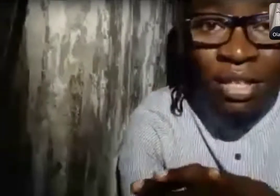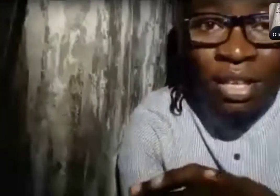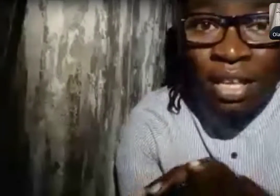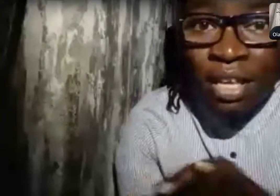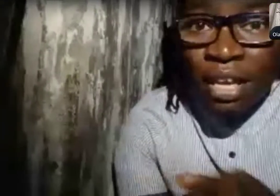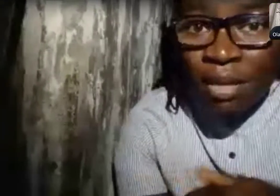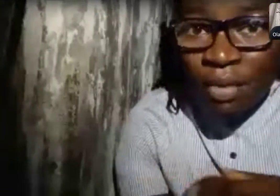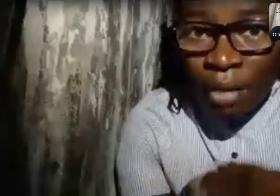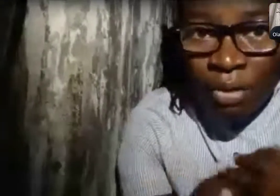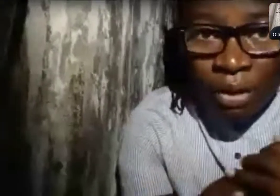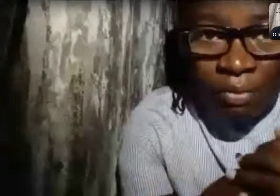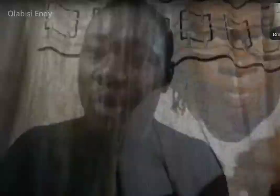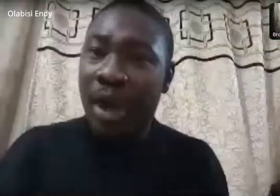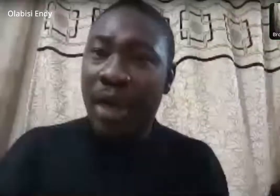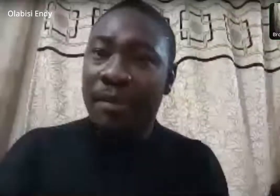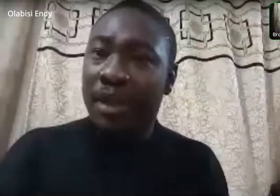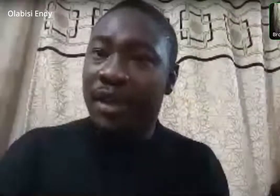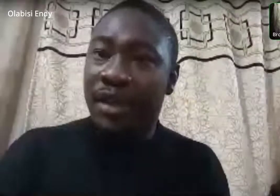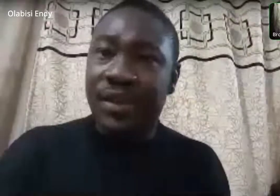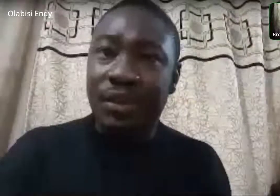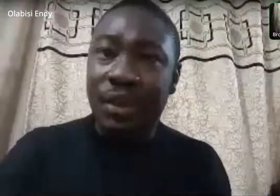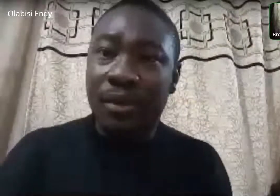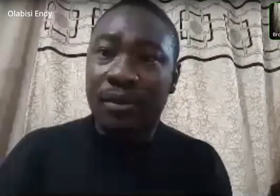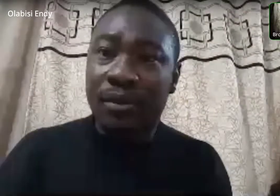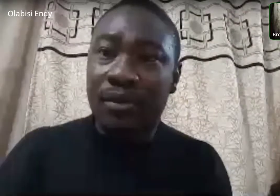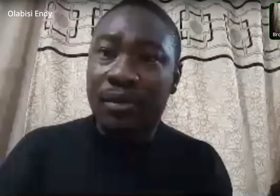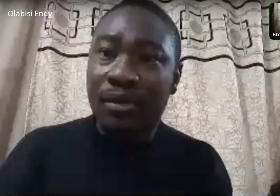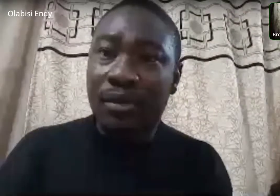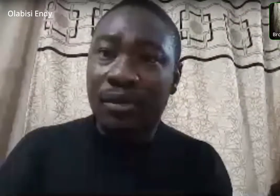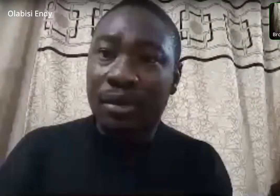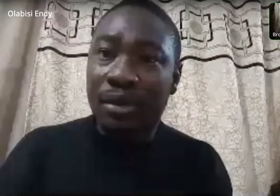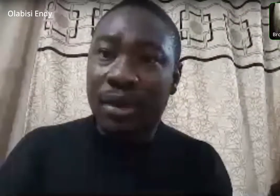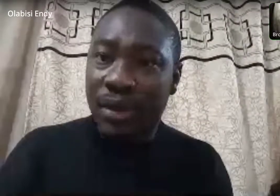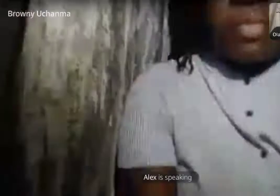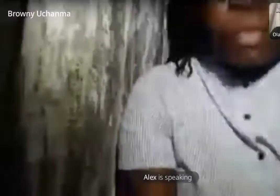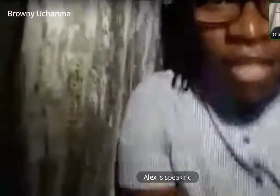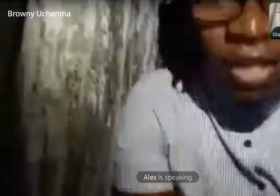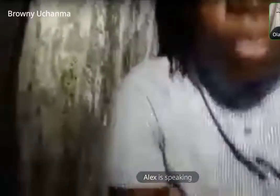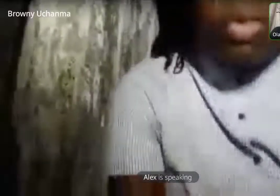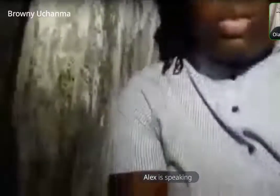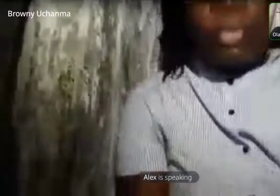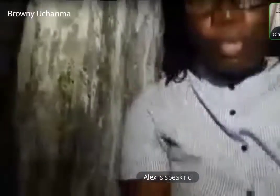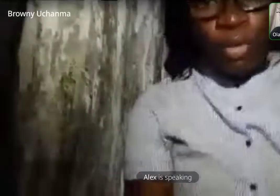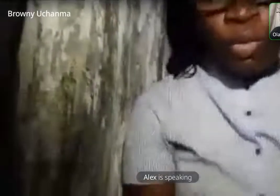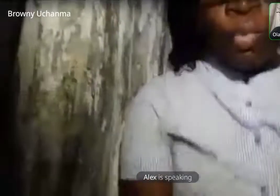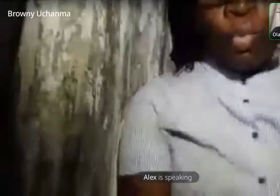they can see you now. I think that's Yes, the we What's can response. see you, Uju. You can what's pick the up, Uju. percentage? Is it above 50?